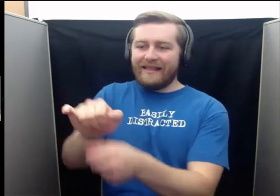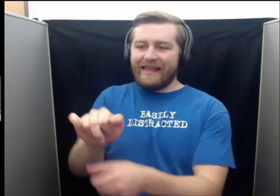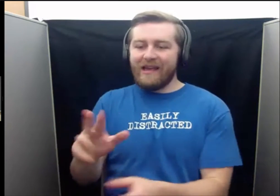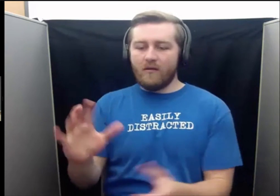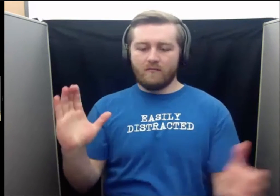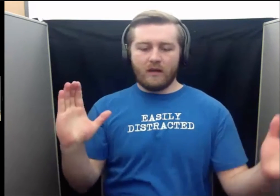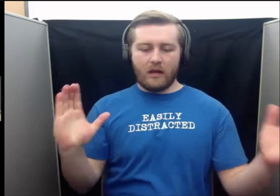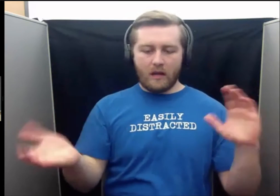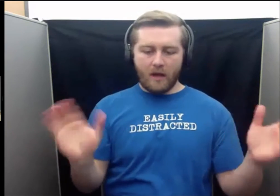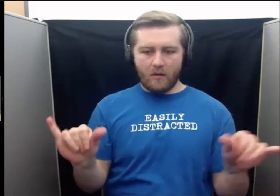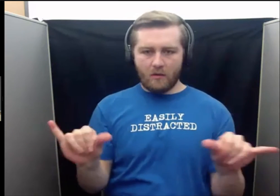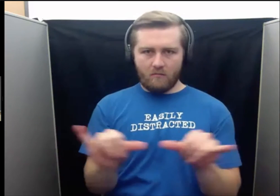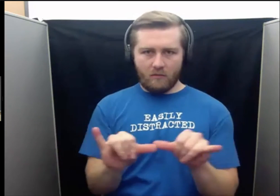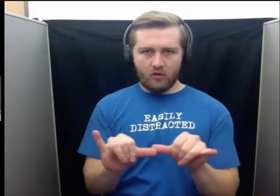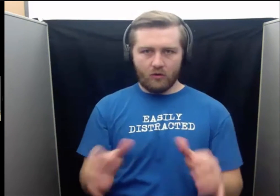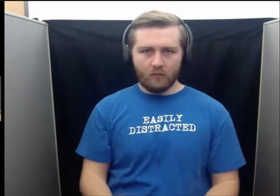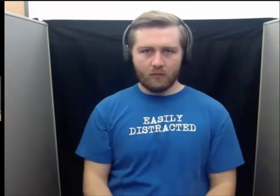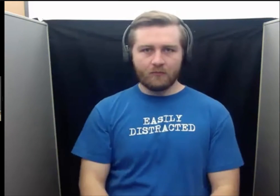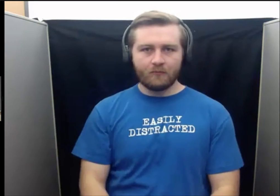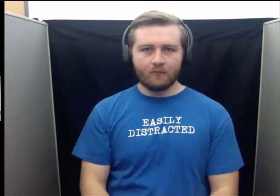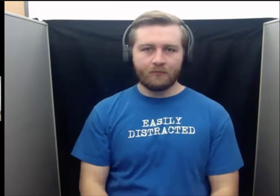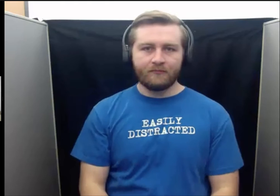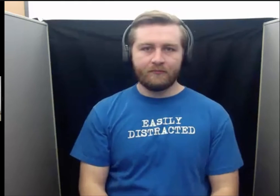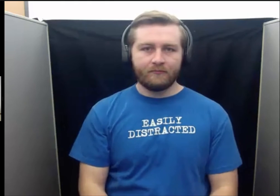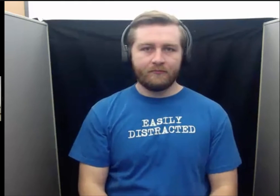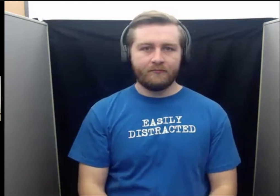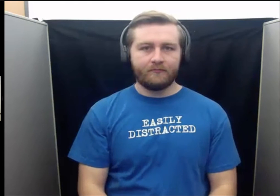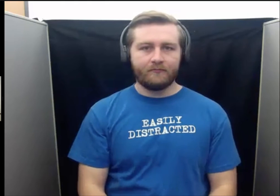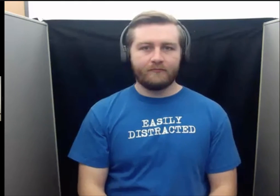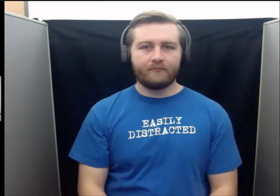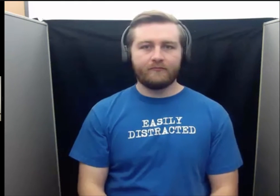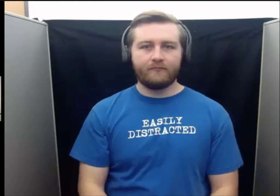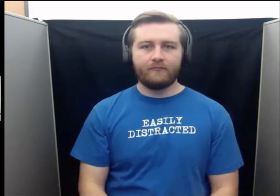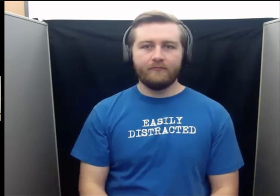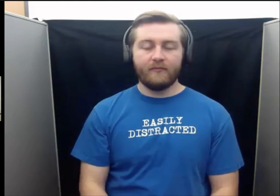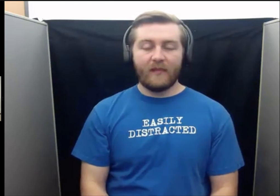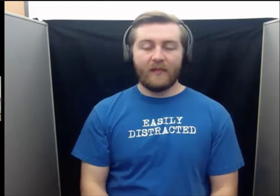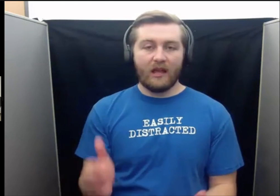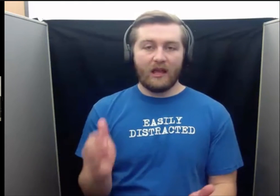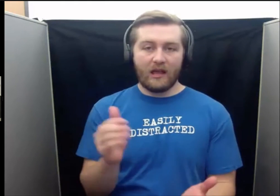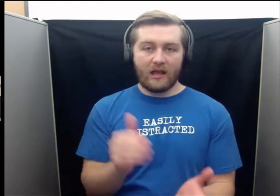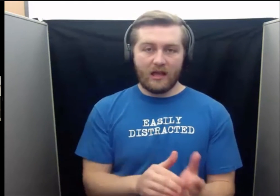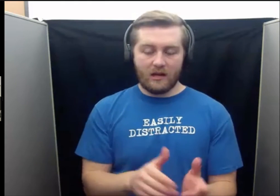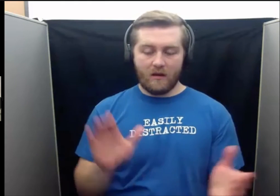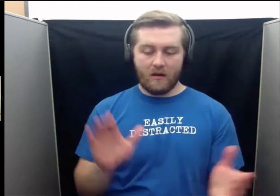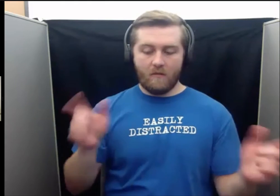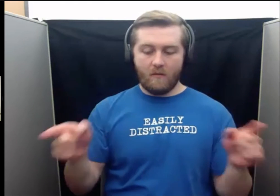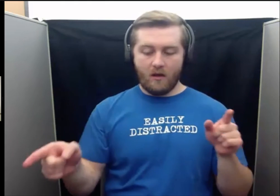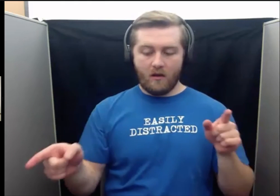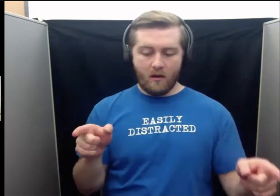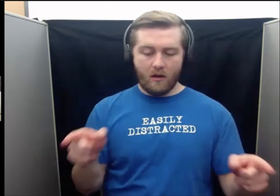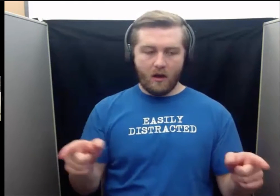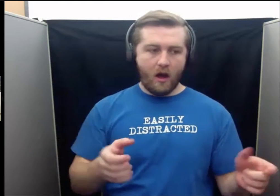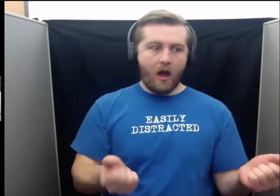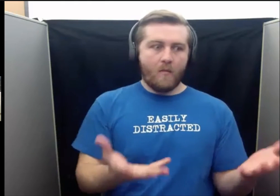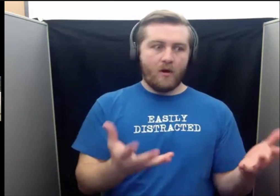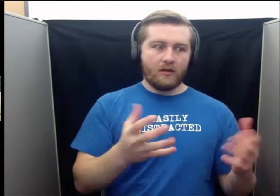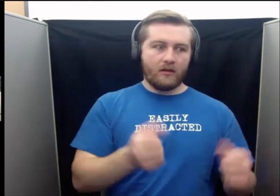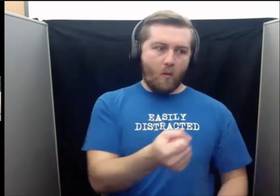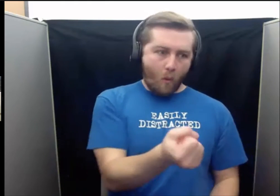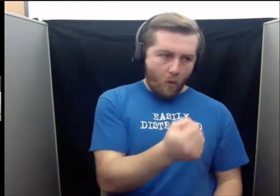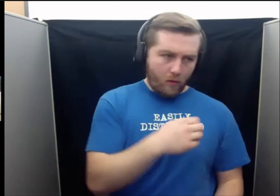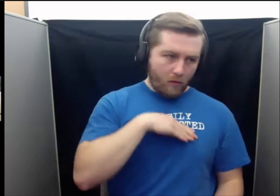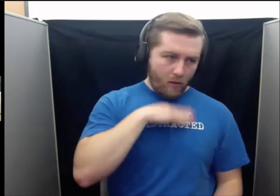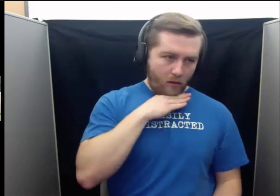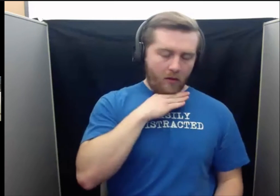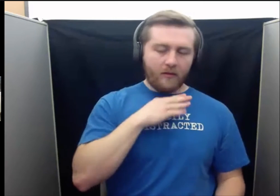Measure of the amount of water vapor actually in the air compared with the maximum that the air can hold at a certain temperature. Now, when